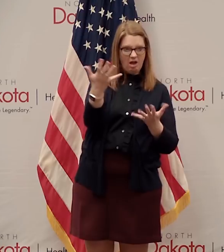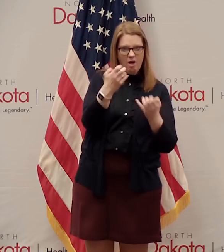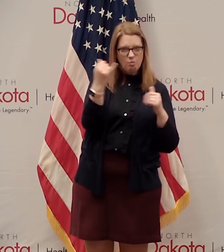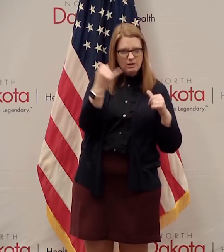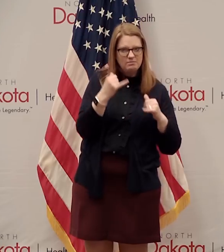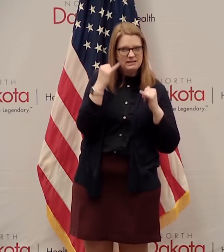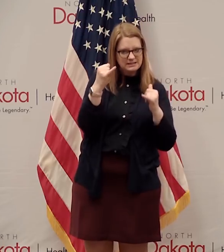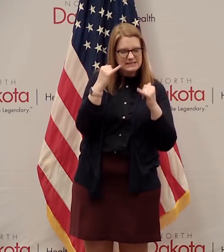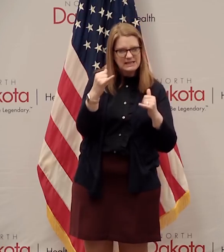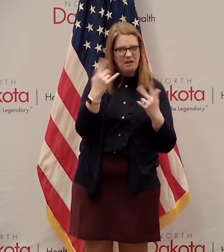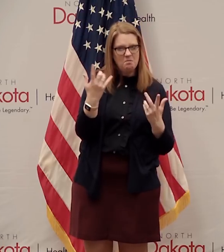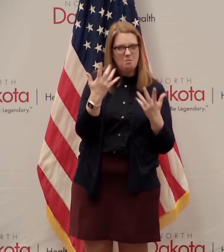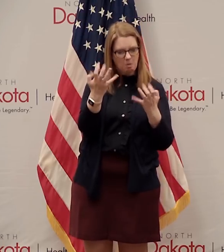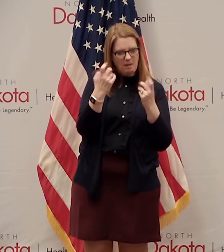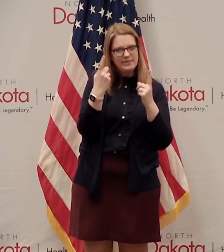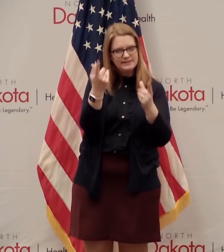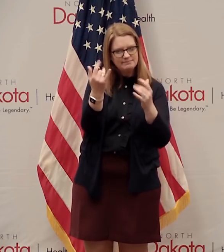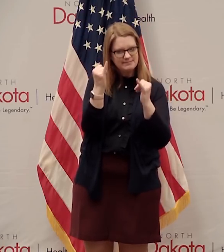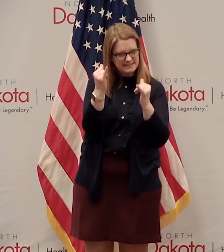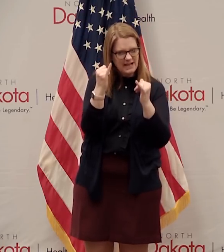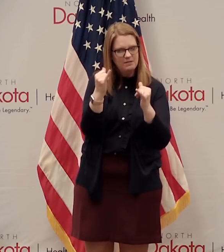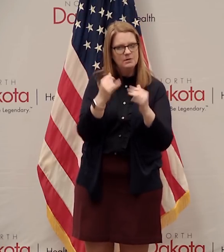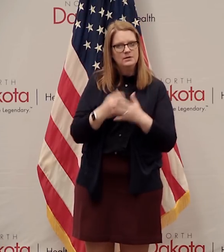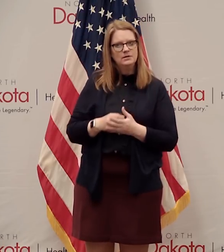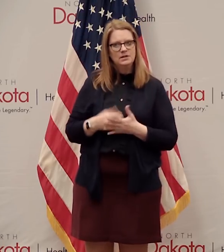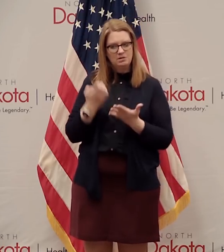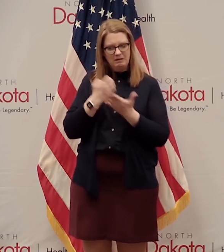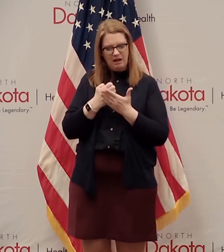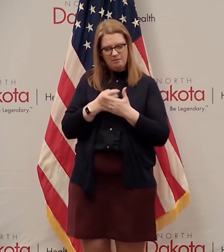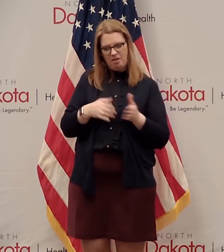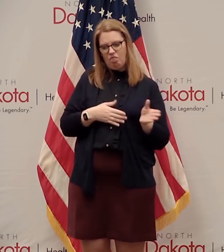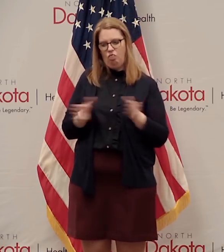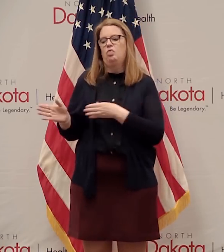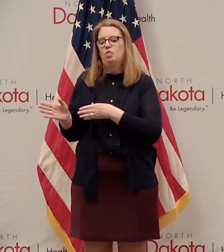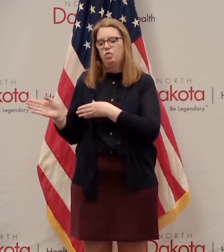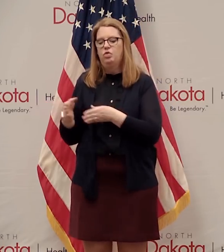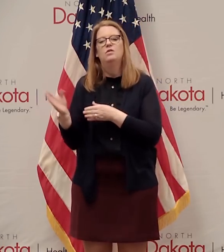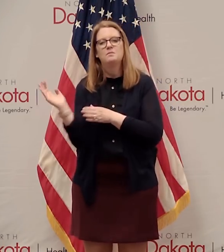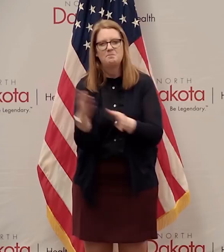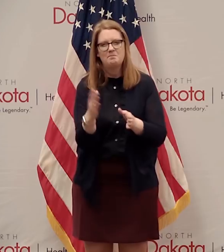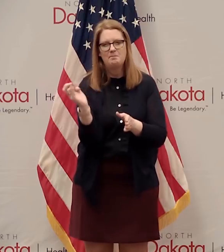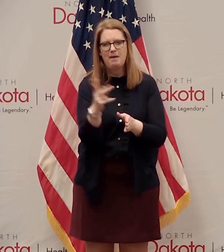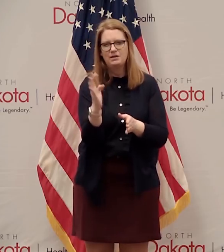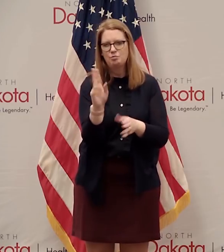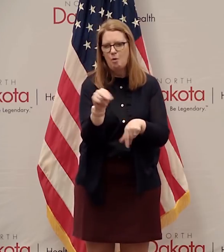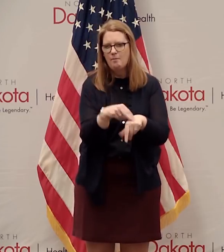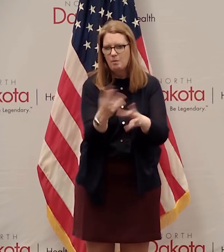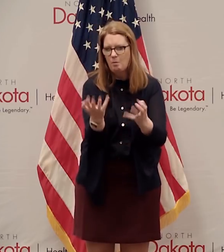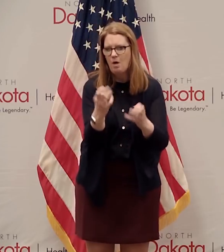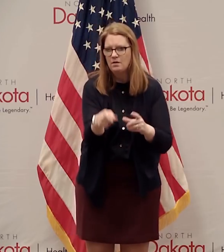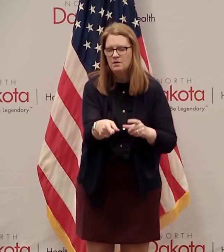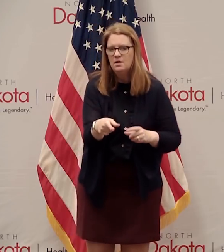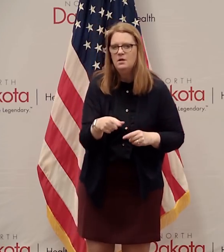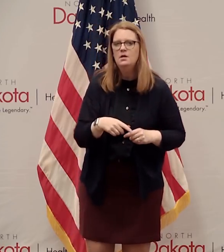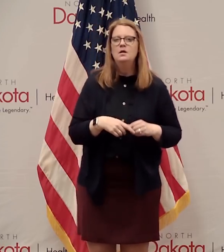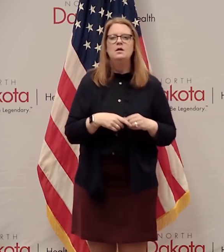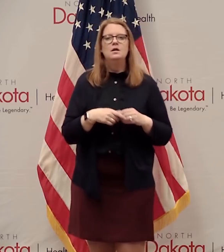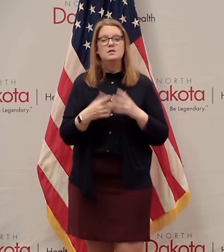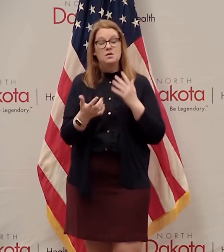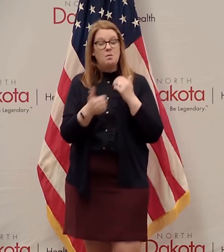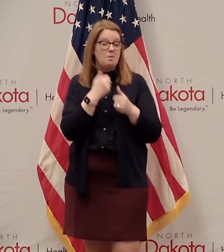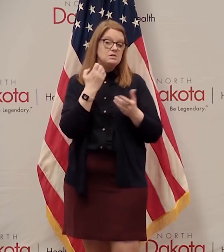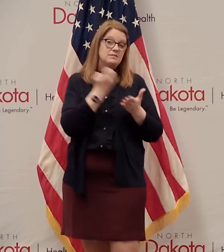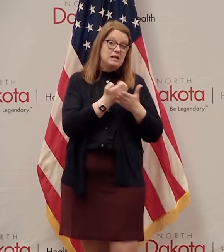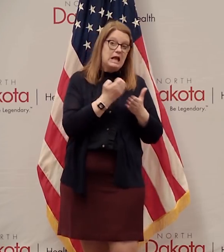is, how do we get our economy back fully opened? I again want to stress the fact that the majority of our economy